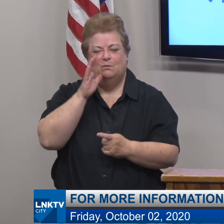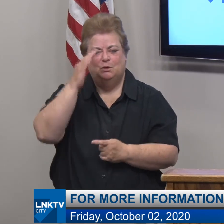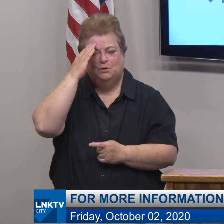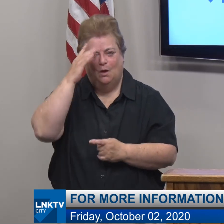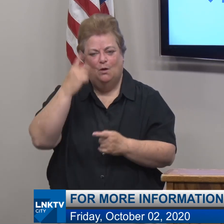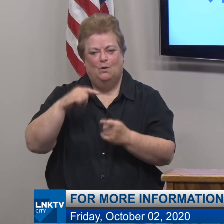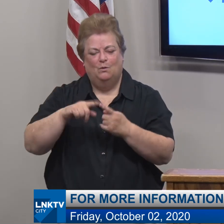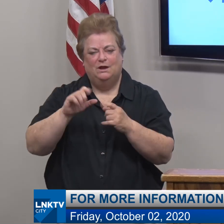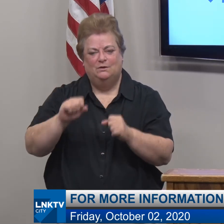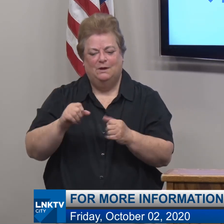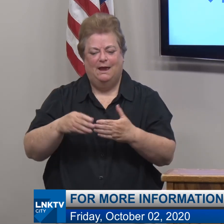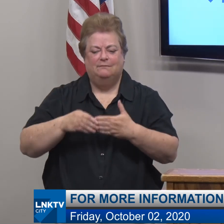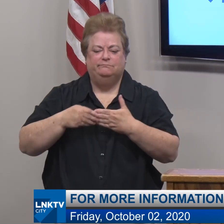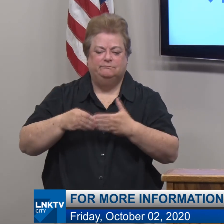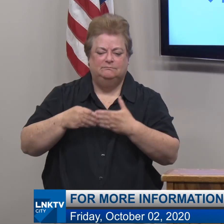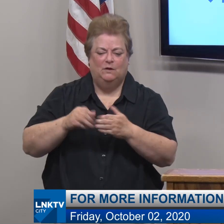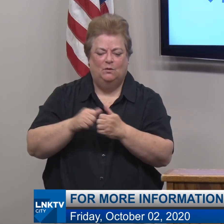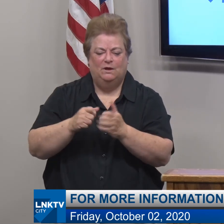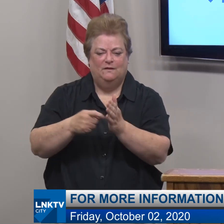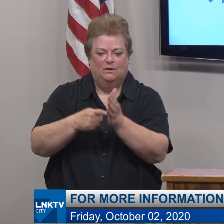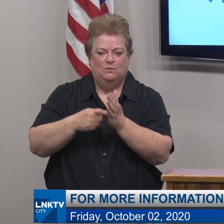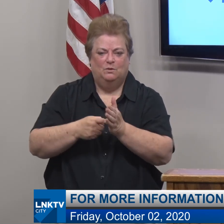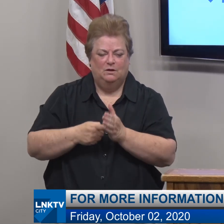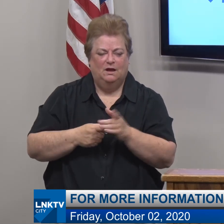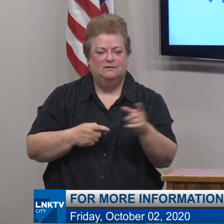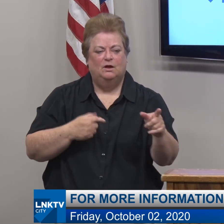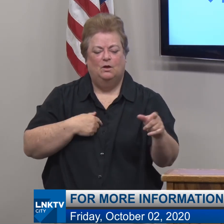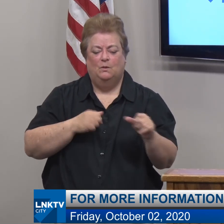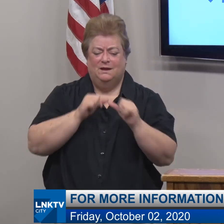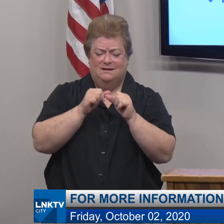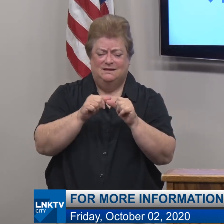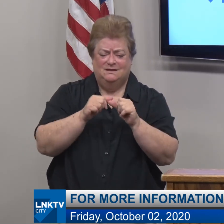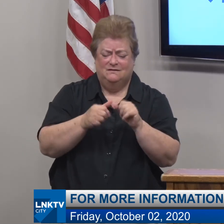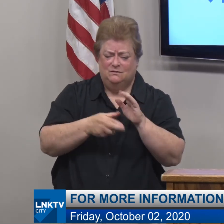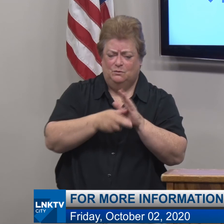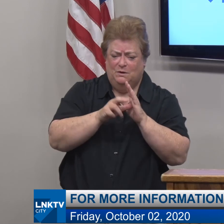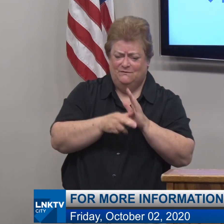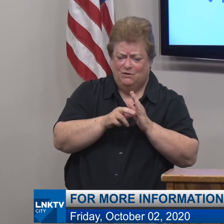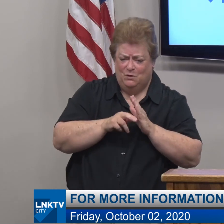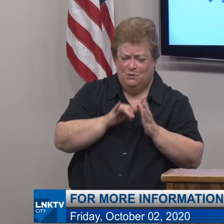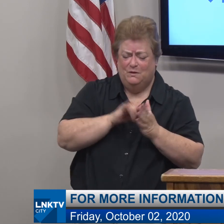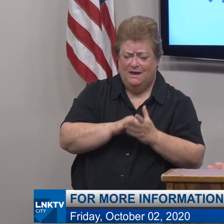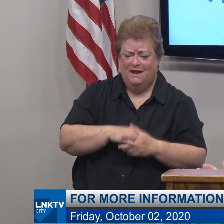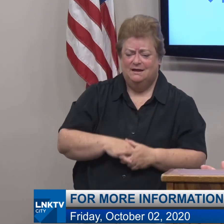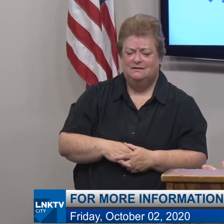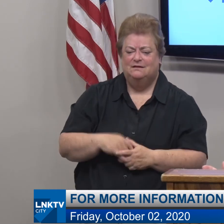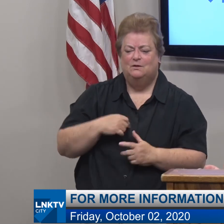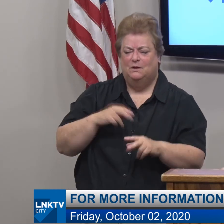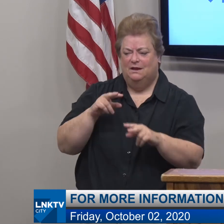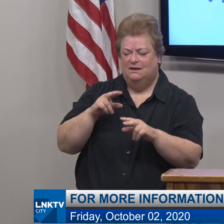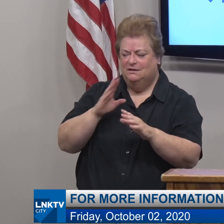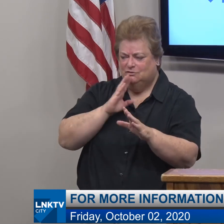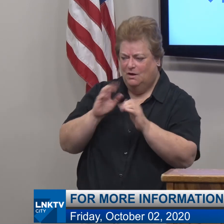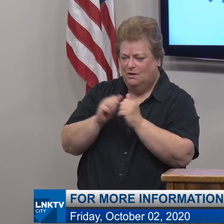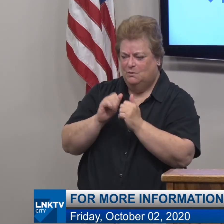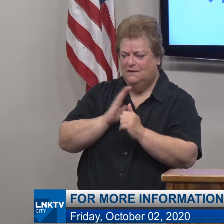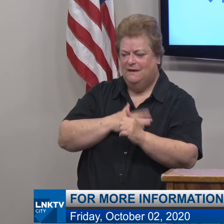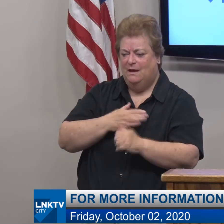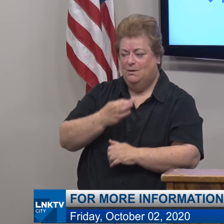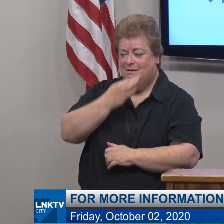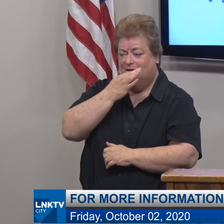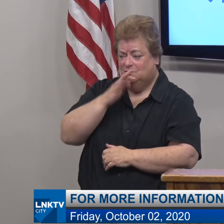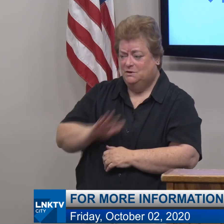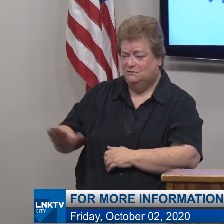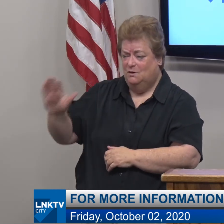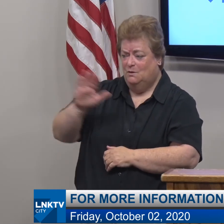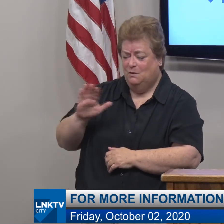Riley, that's something that we continuously review, and we talk with our experts across the country and